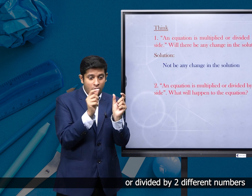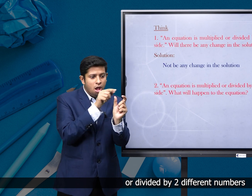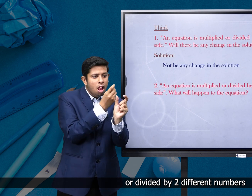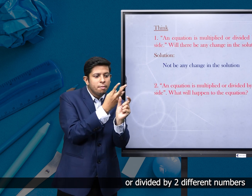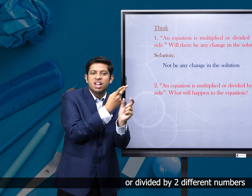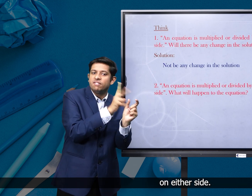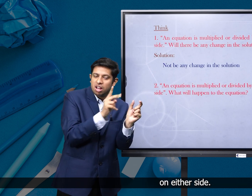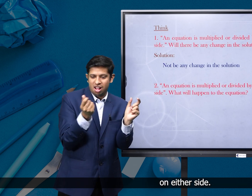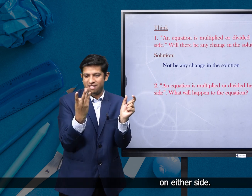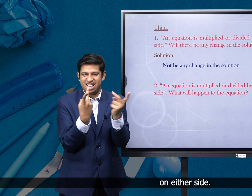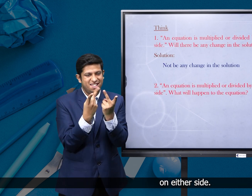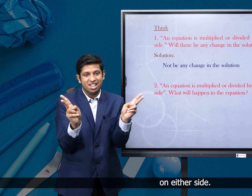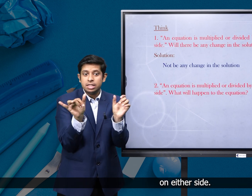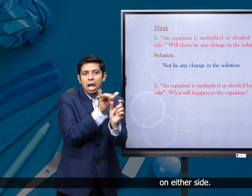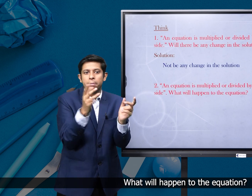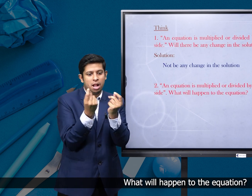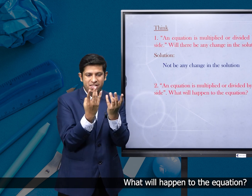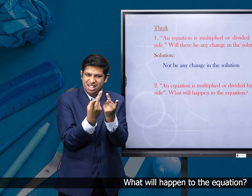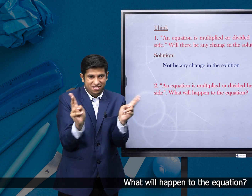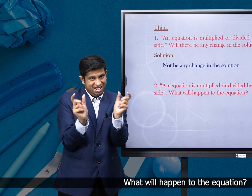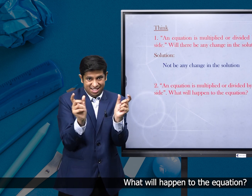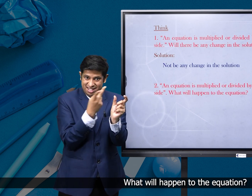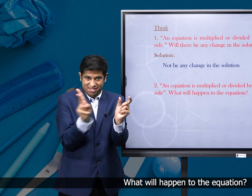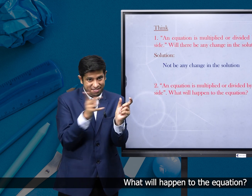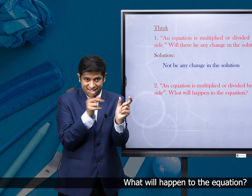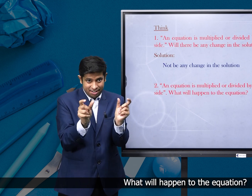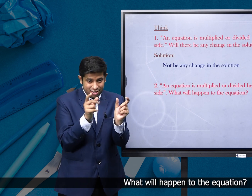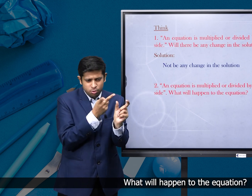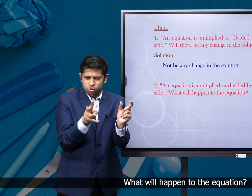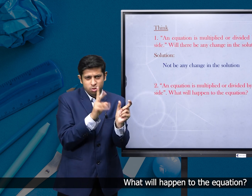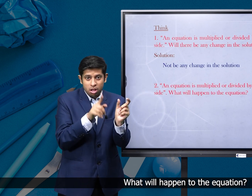by two different numbers on either side. What will happen to the equation?